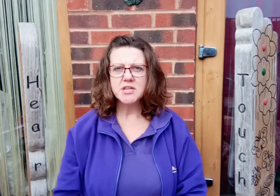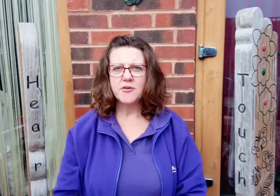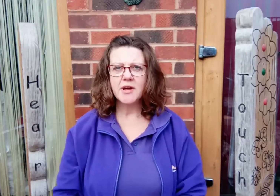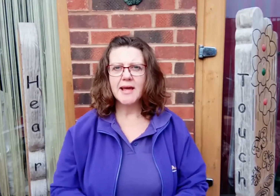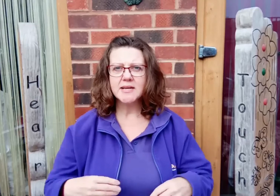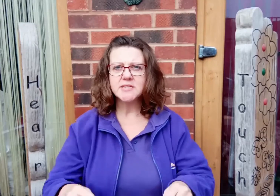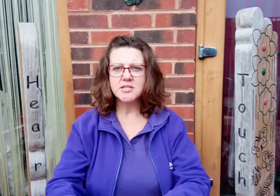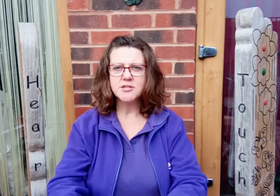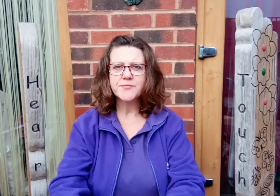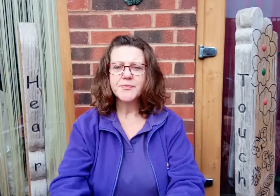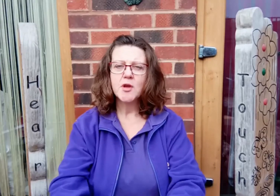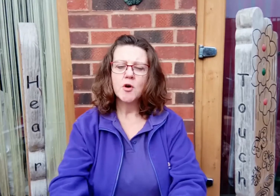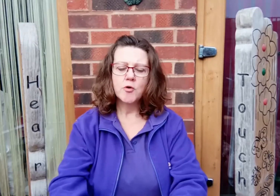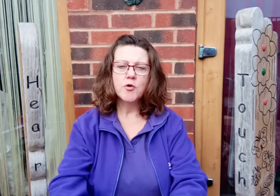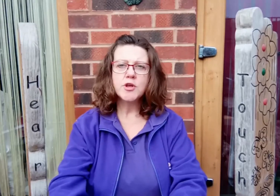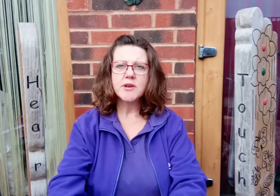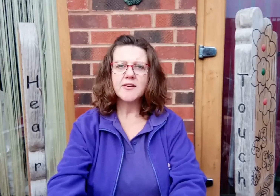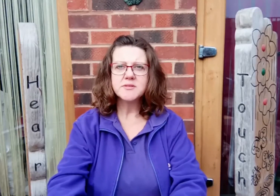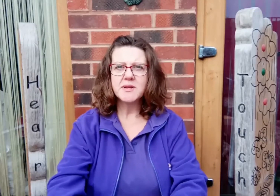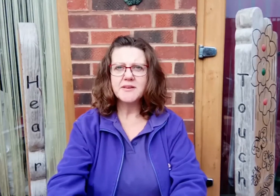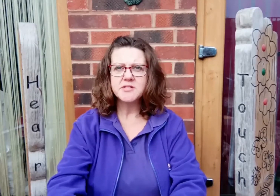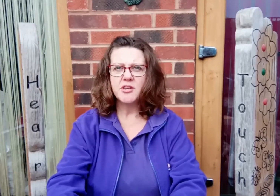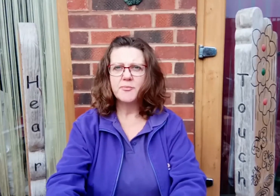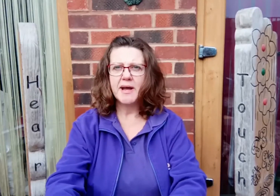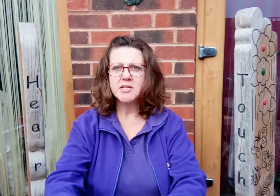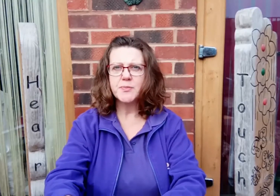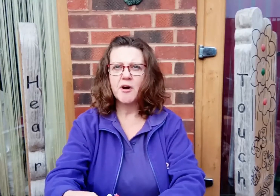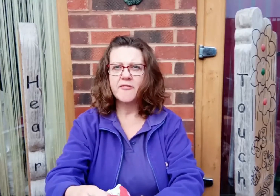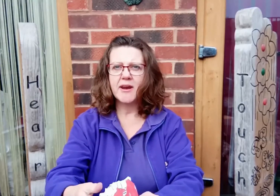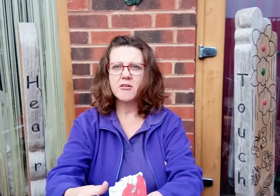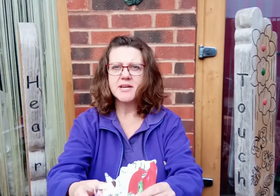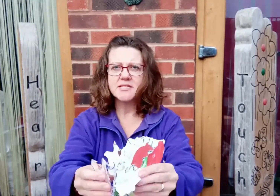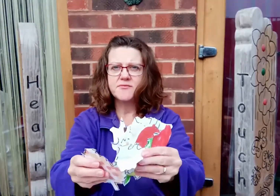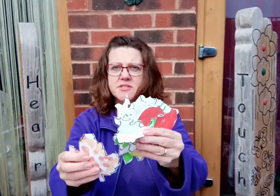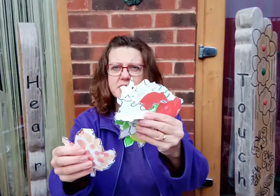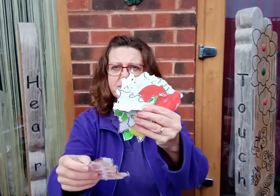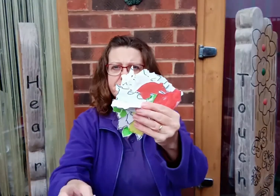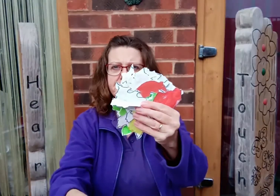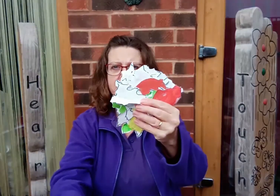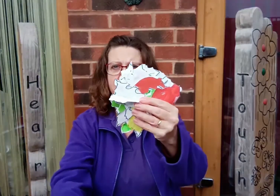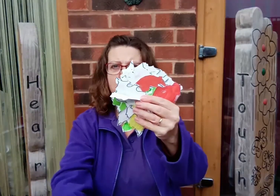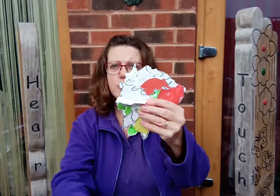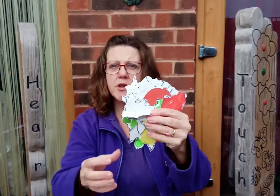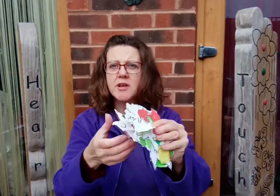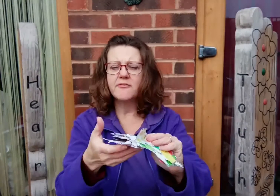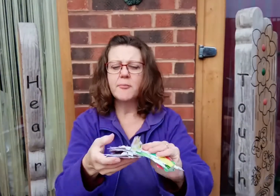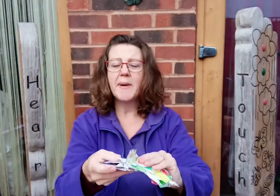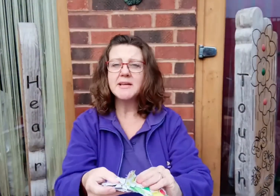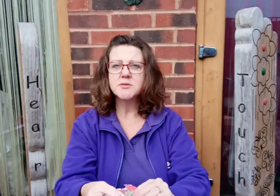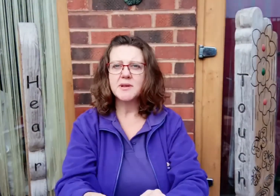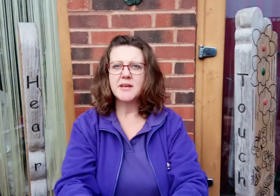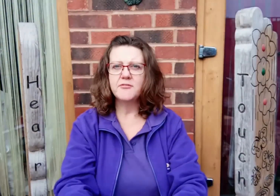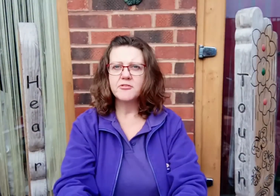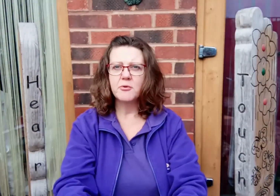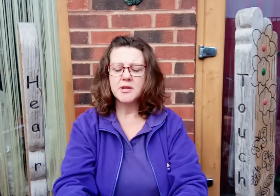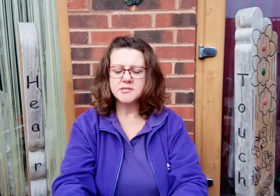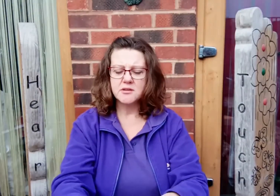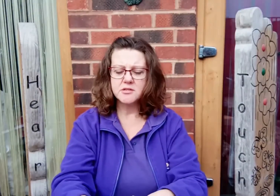you've collected, or you can have some leaves that you've made as part of an art activity. Or you could even make some leaves while you sing the